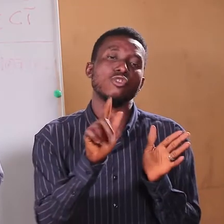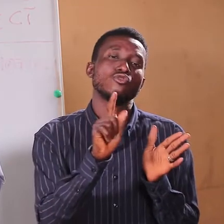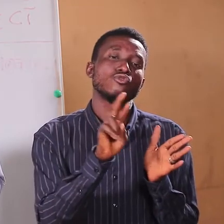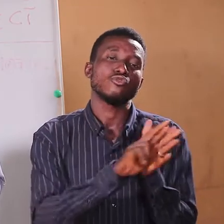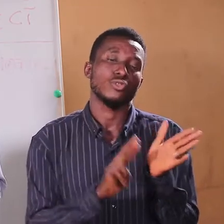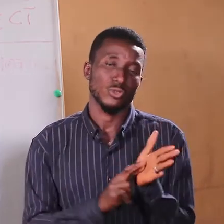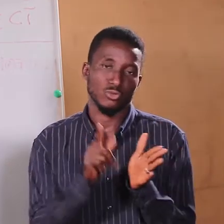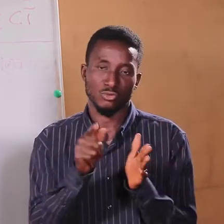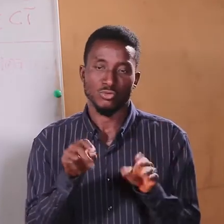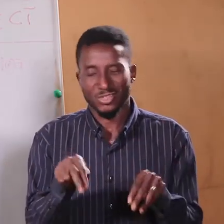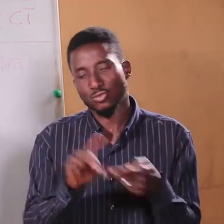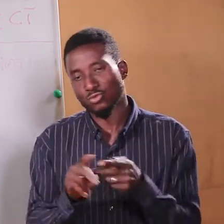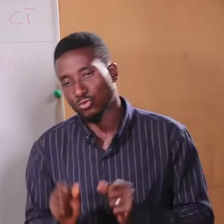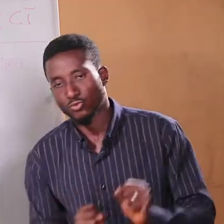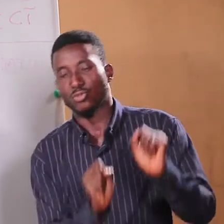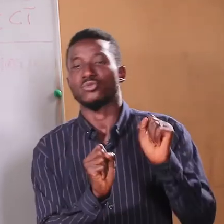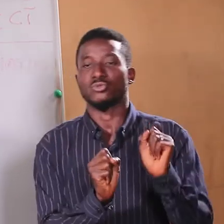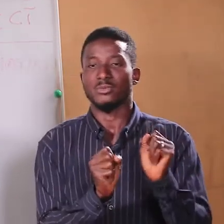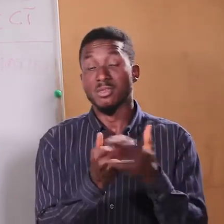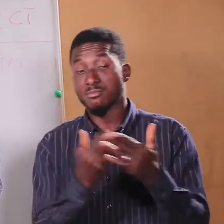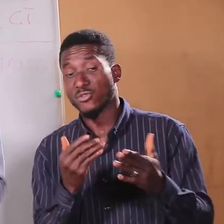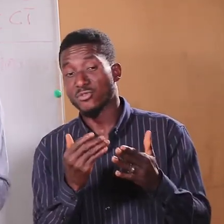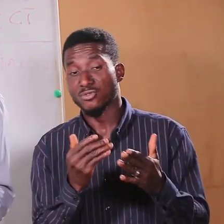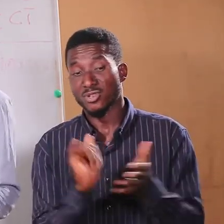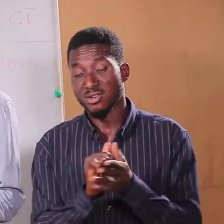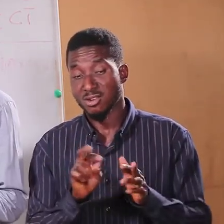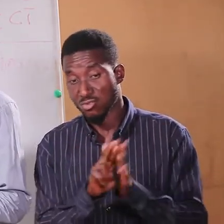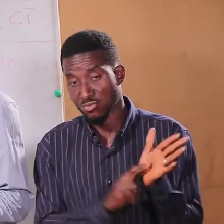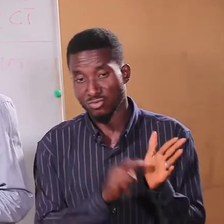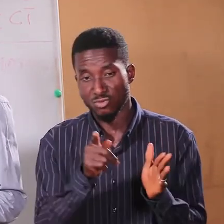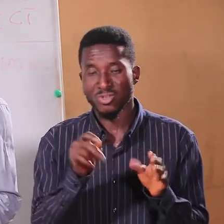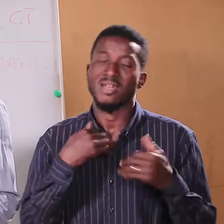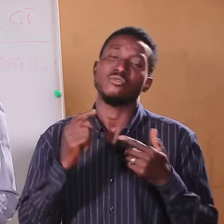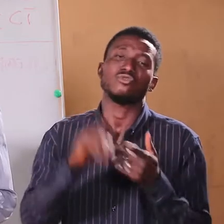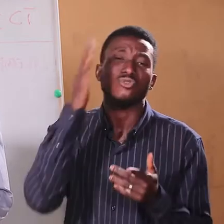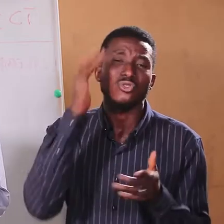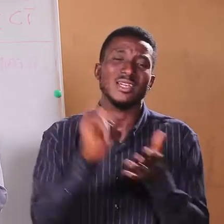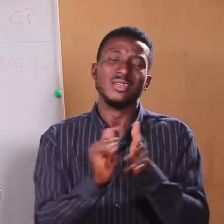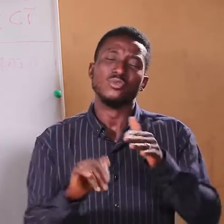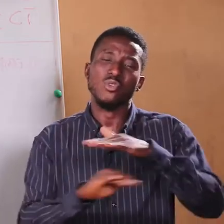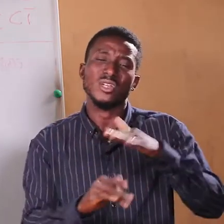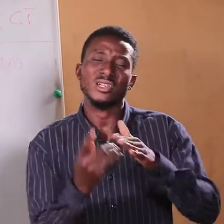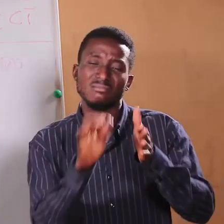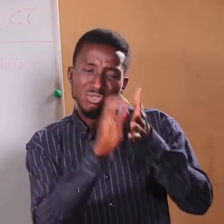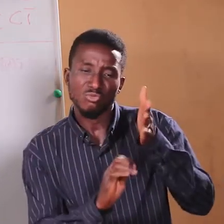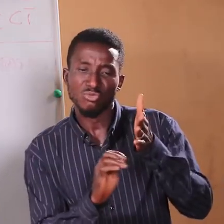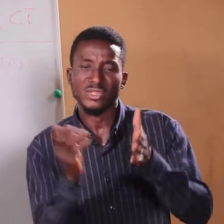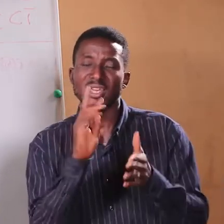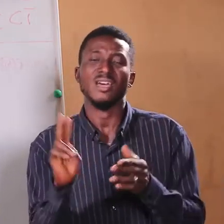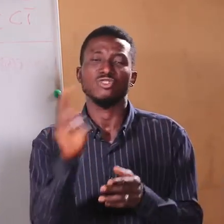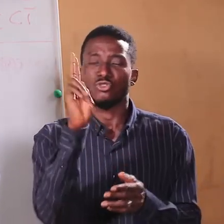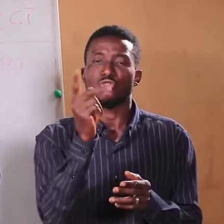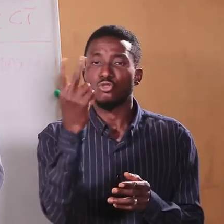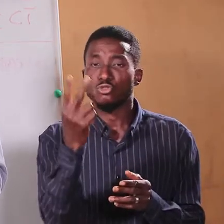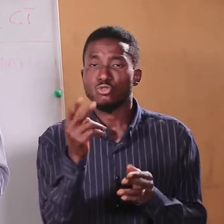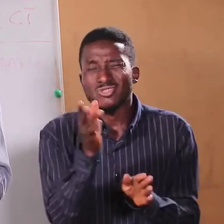to be followed. But before the rules, it may interest you to know that under the elimination method, there are usually